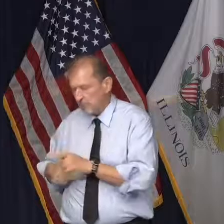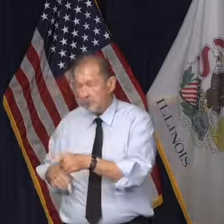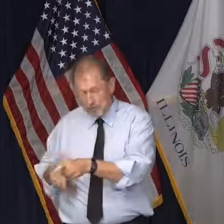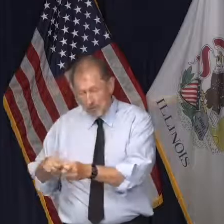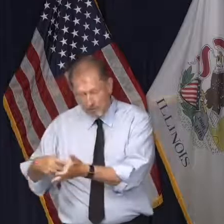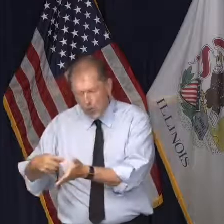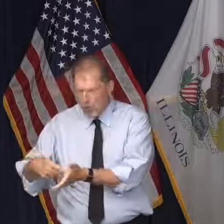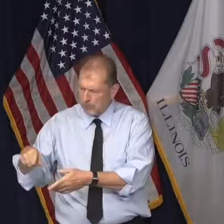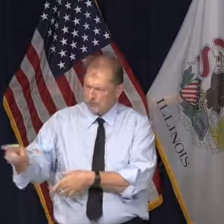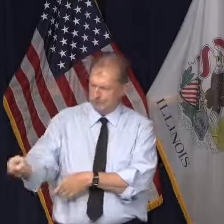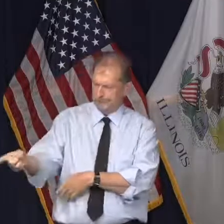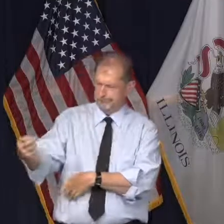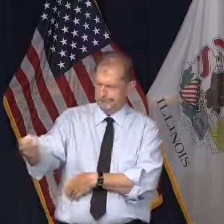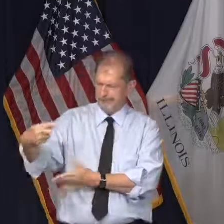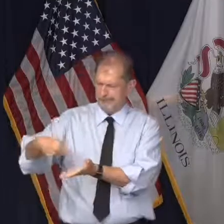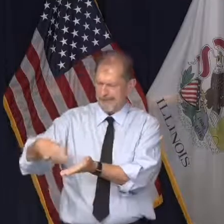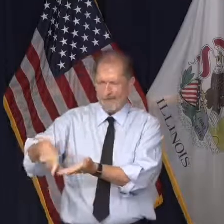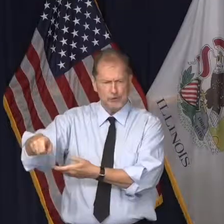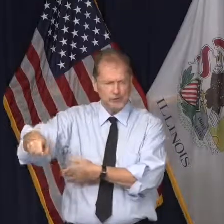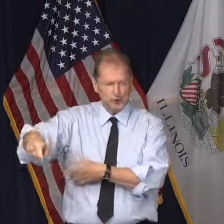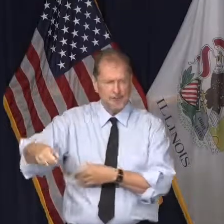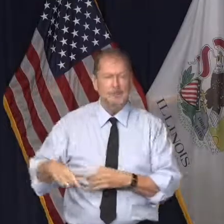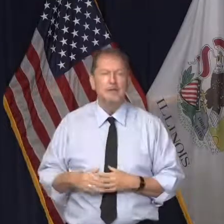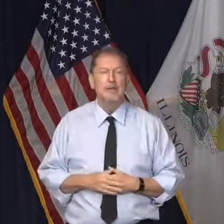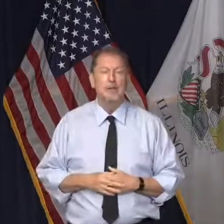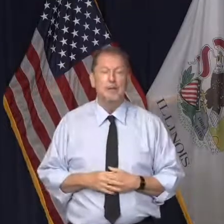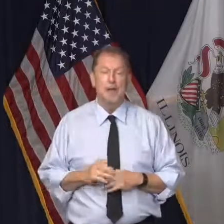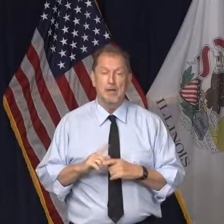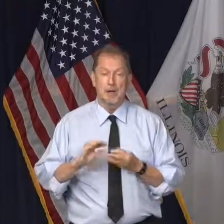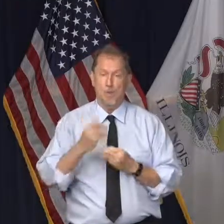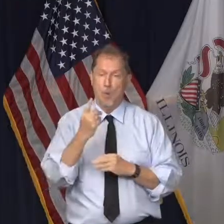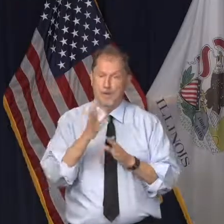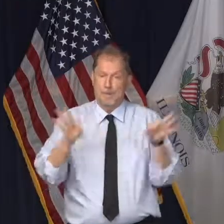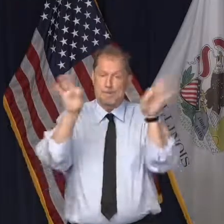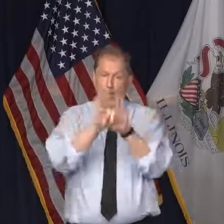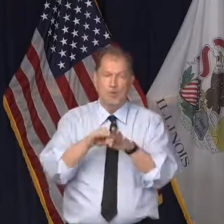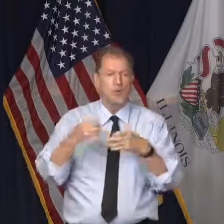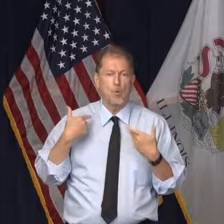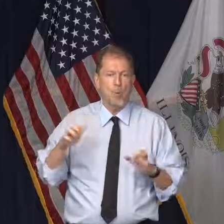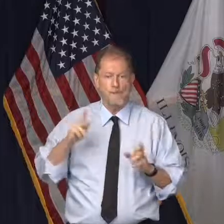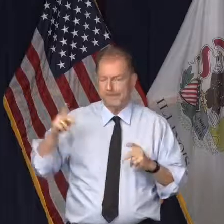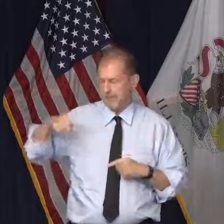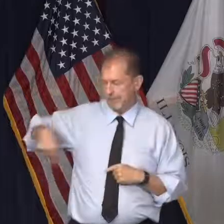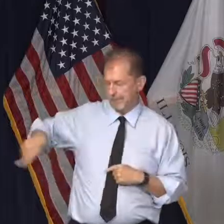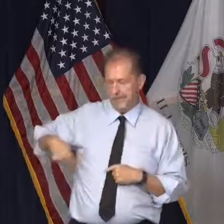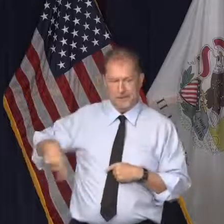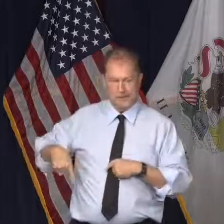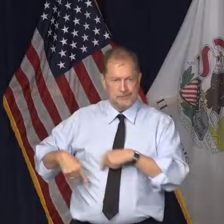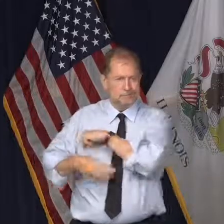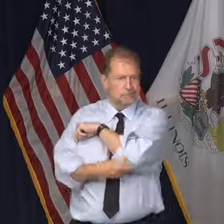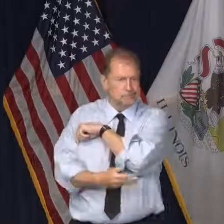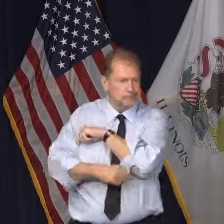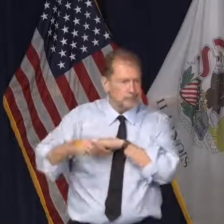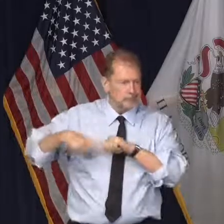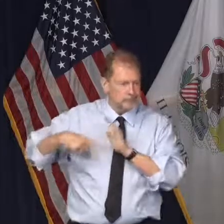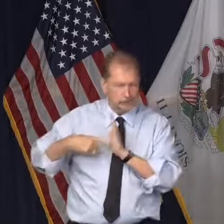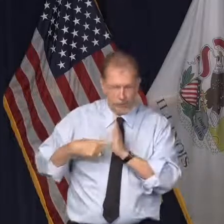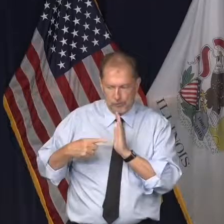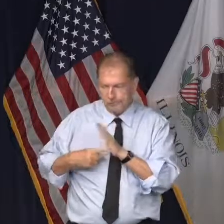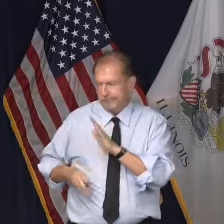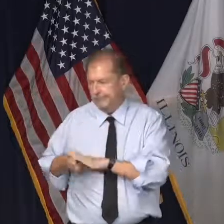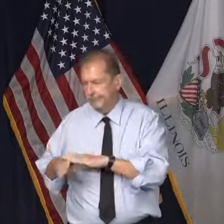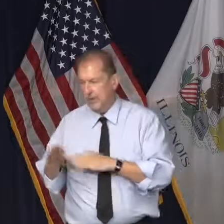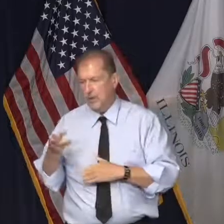everybody is going to take a little bit of a hit here. But the biggest thing we don't want is for people to end up homeless in a mass pandemic.